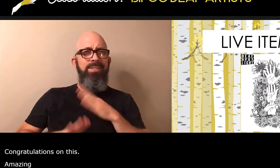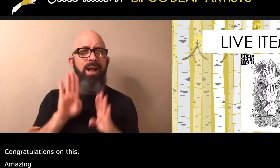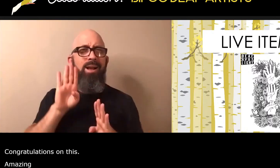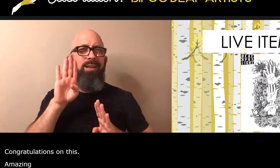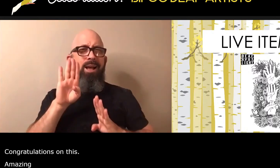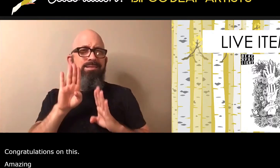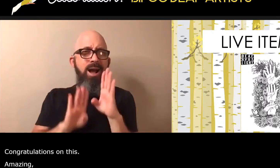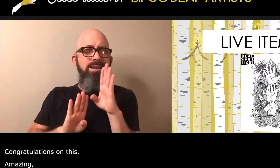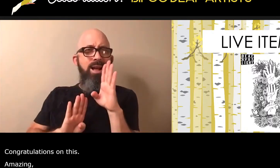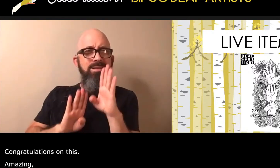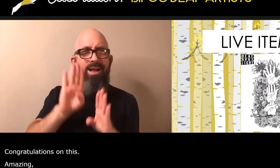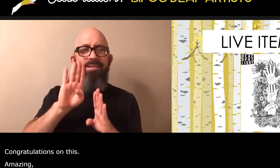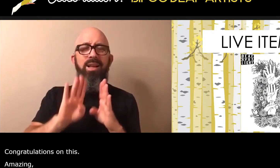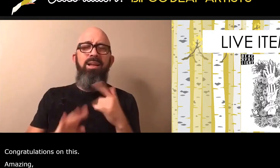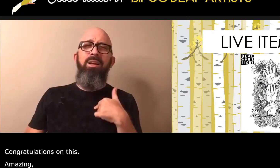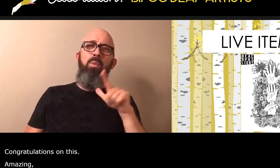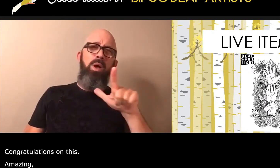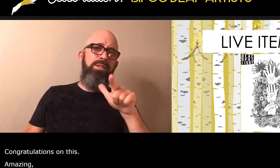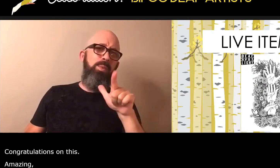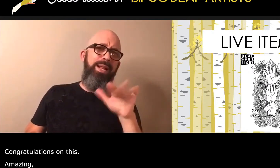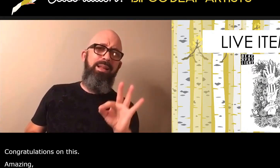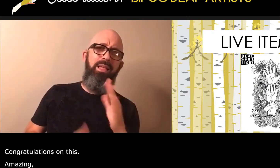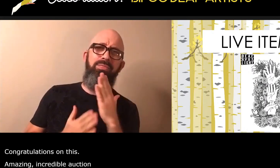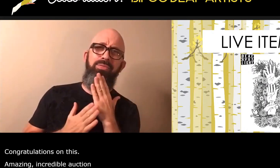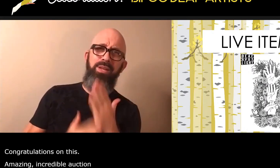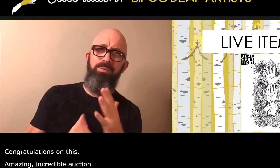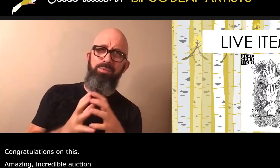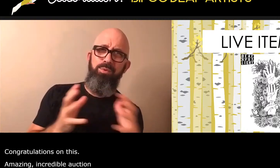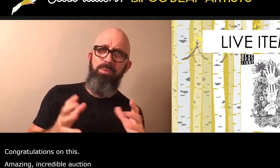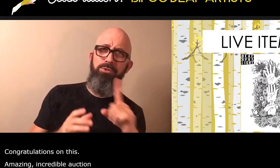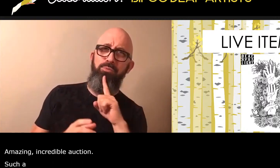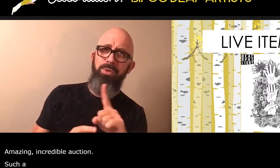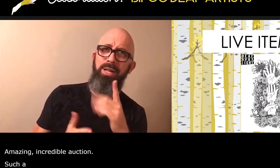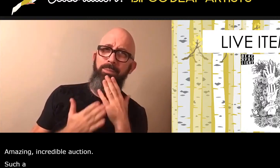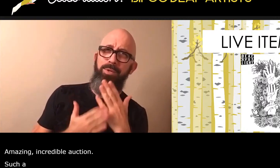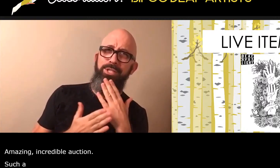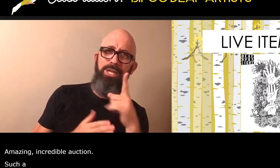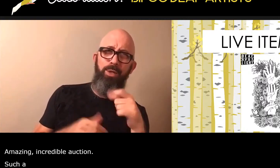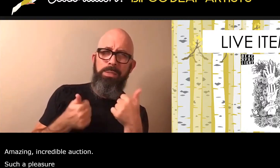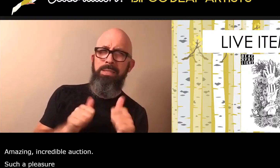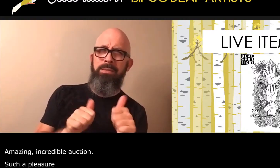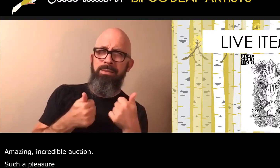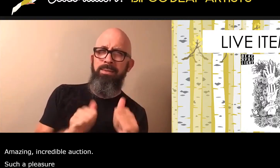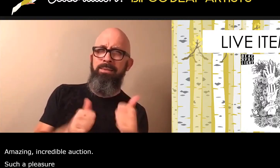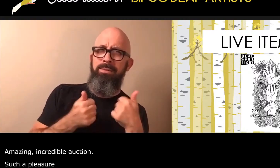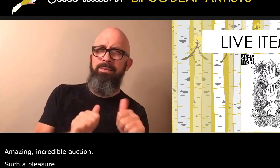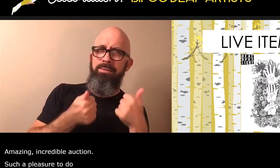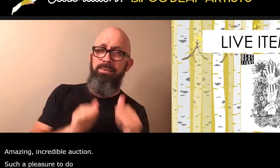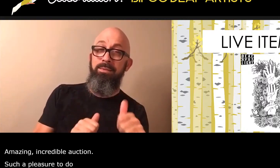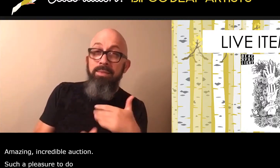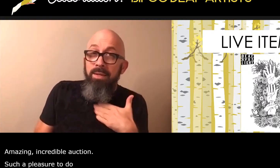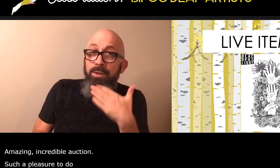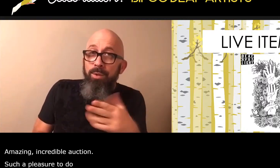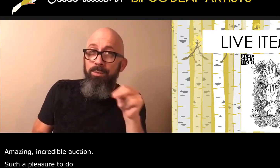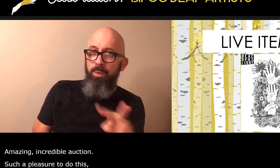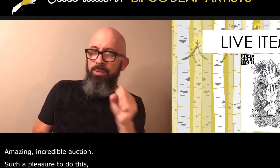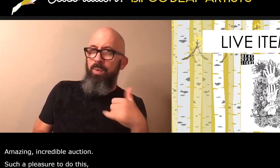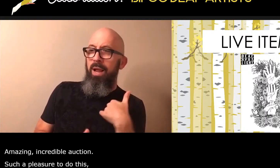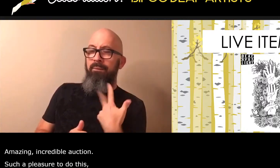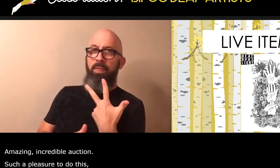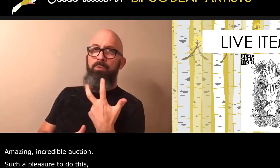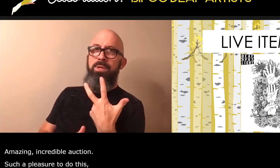incredible auction. Such a pleasure to see this. 129, thank you so much. I really appreciate all